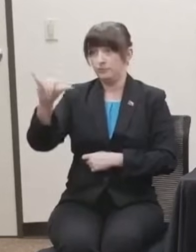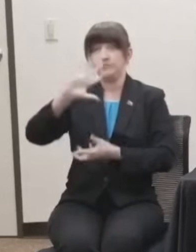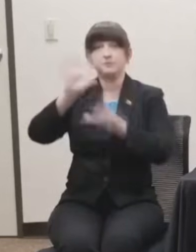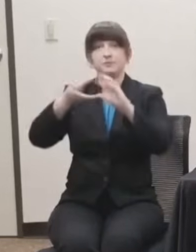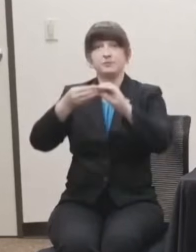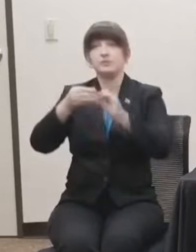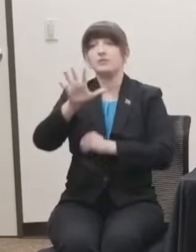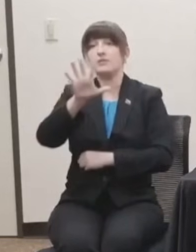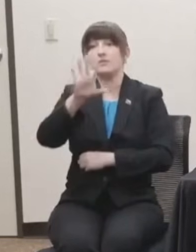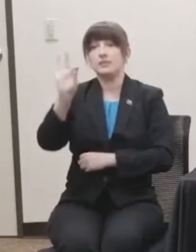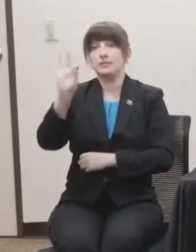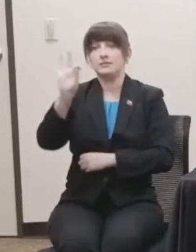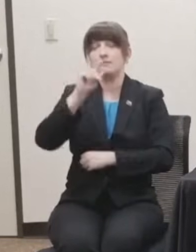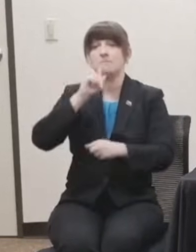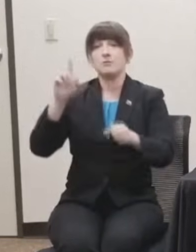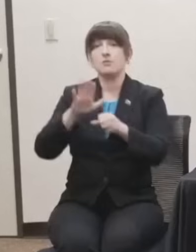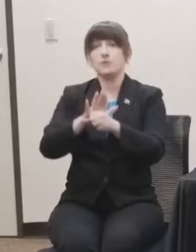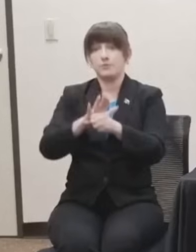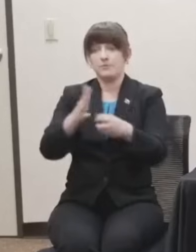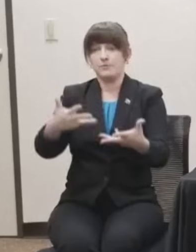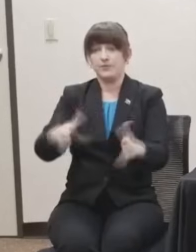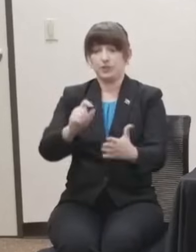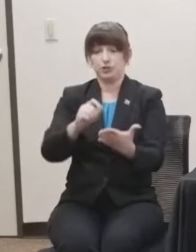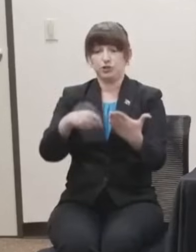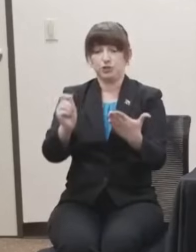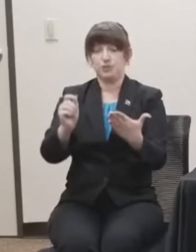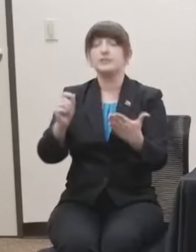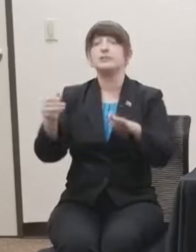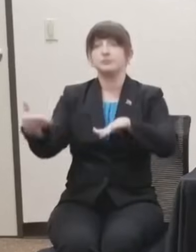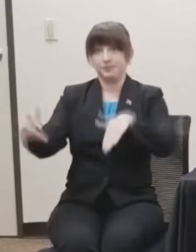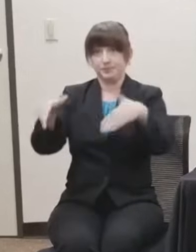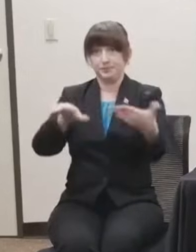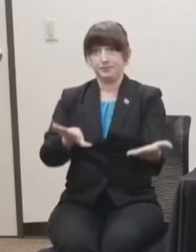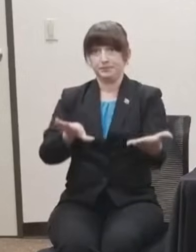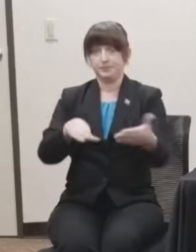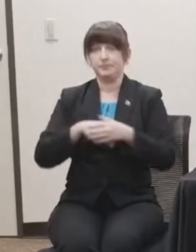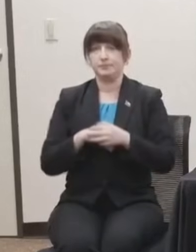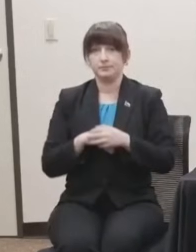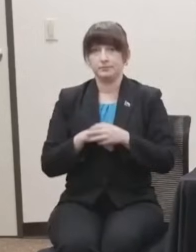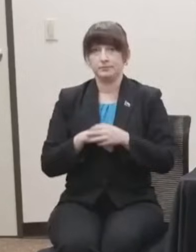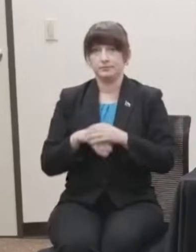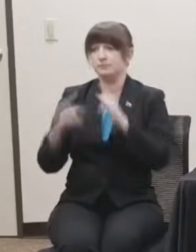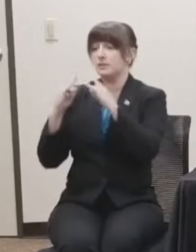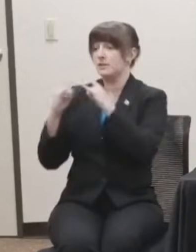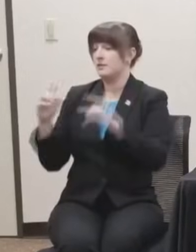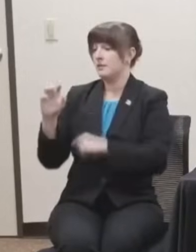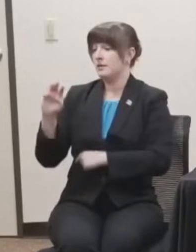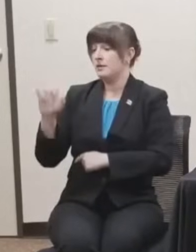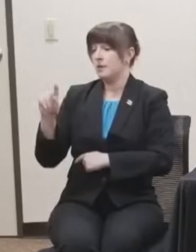59 confirmed deceased. There's still 11 missing from Camp Mystic.